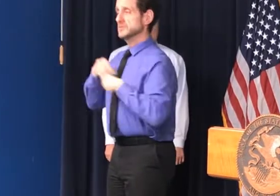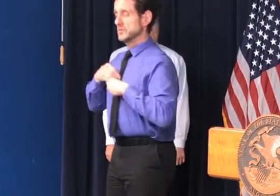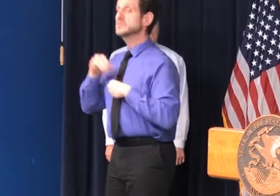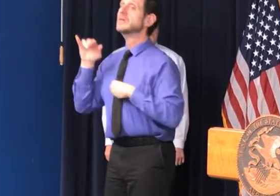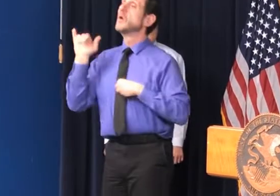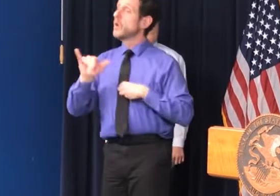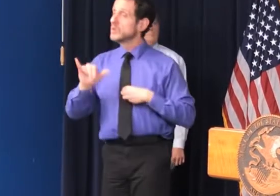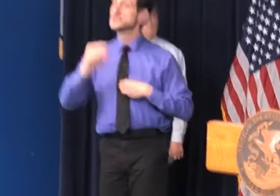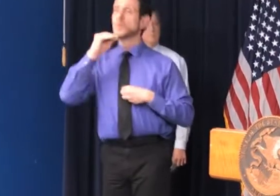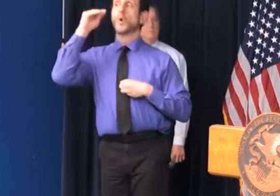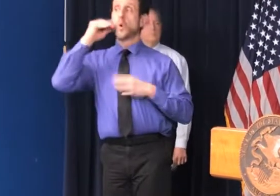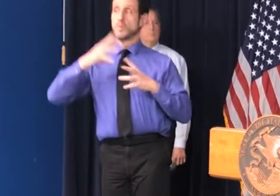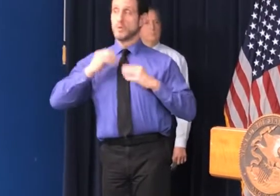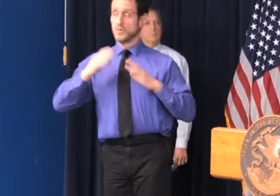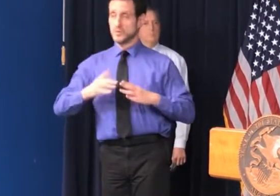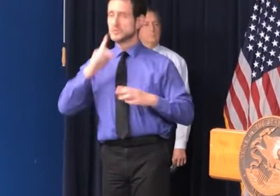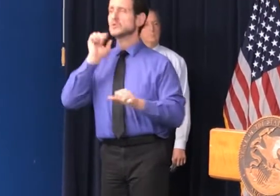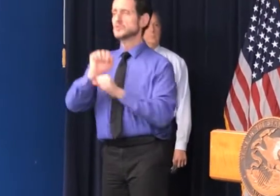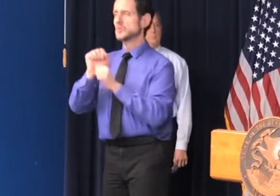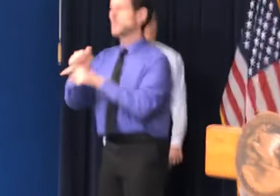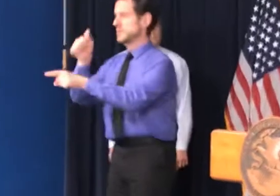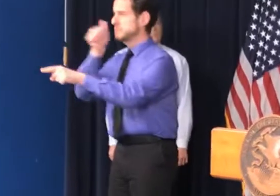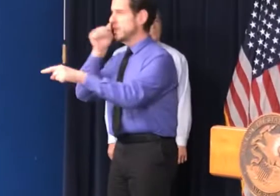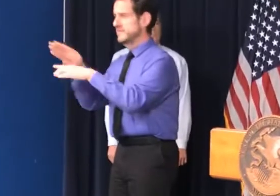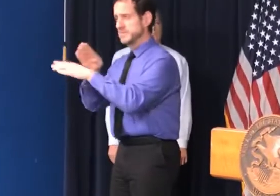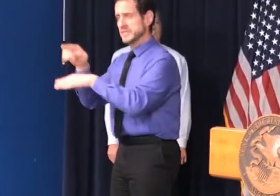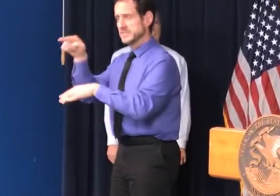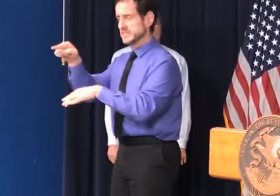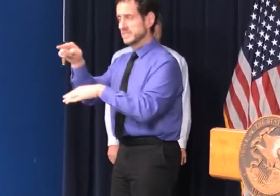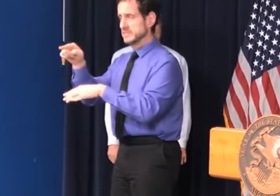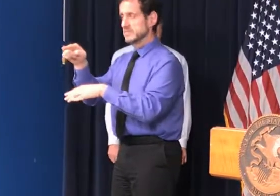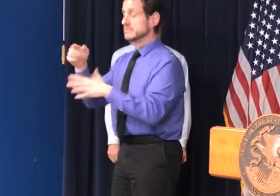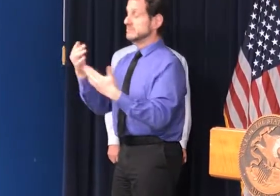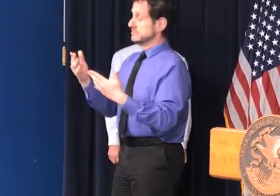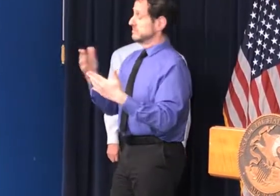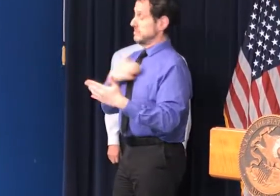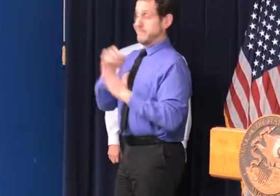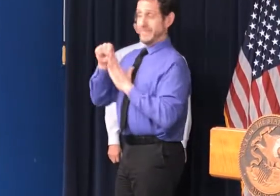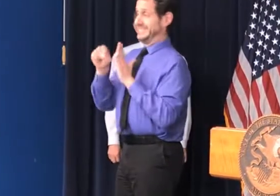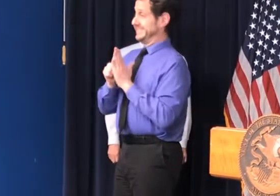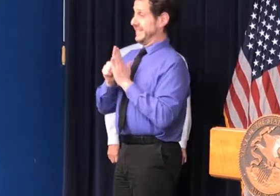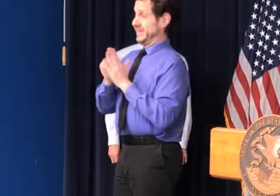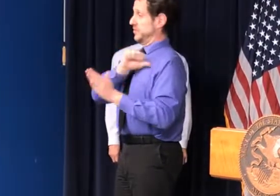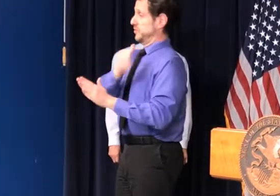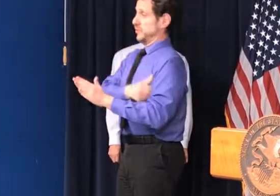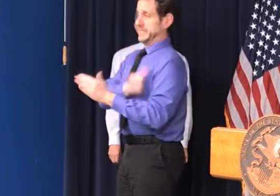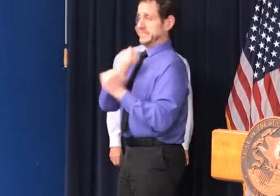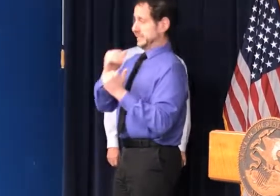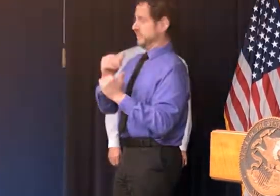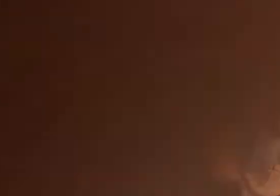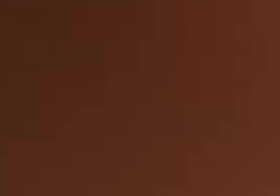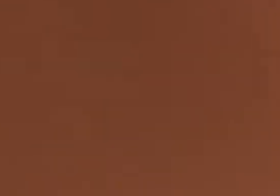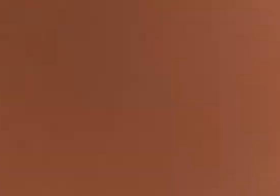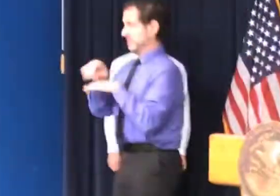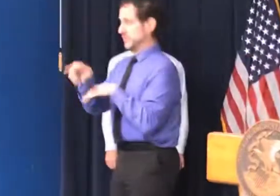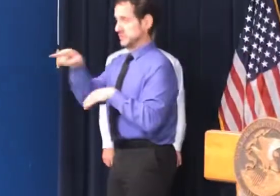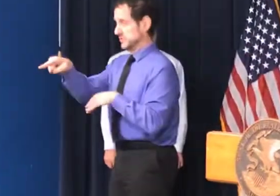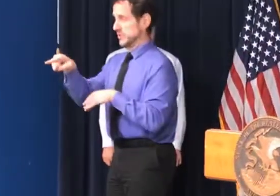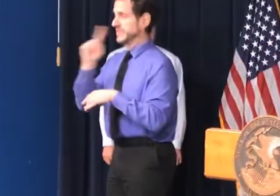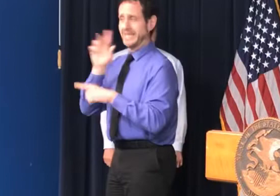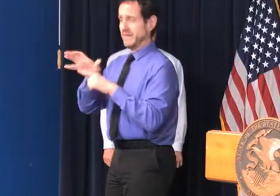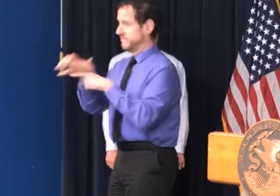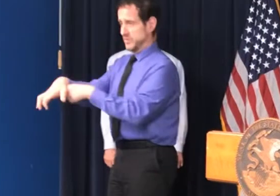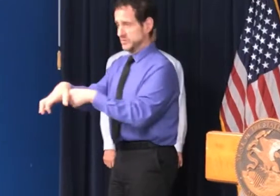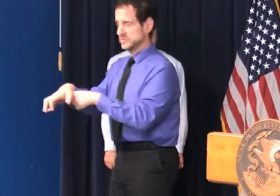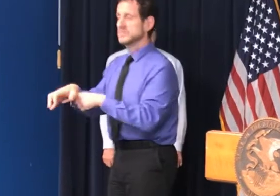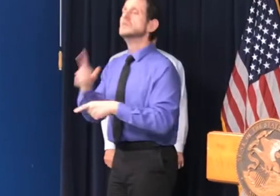homeowners to work with private entities that are beyond the state's authority to make sure that we're alleviating some of the financial stresses